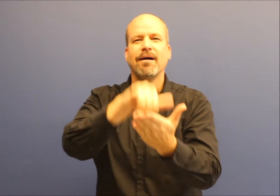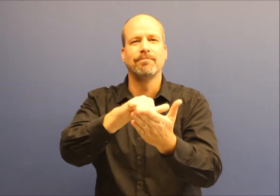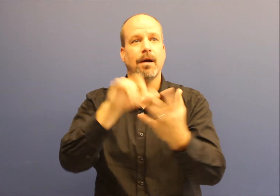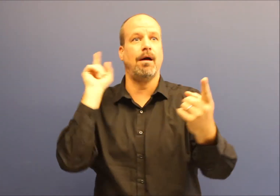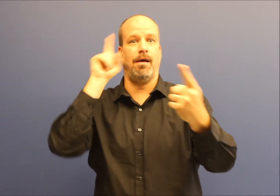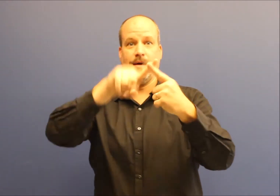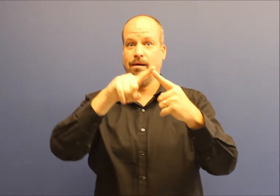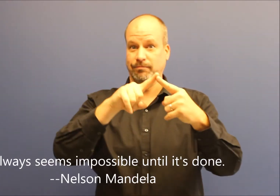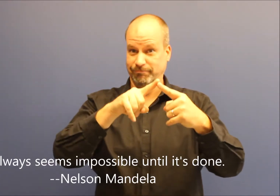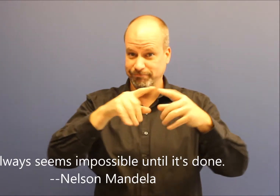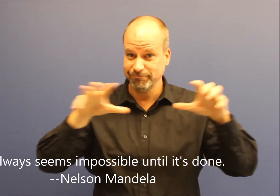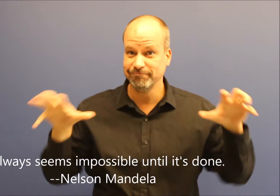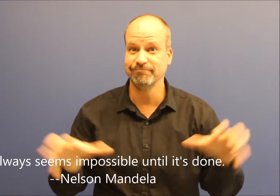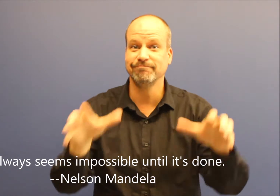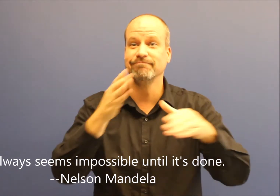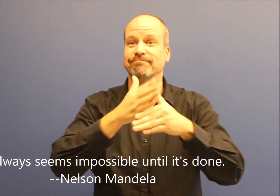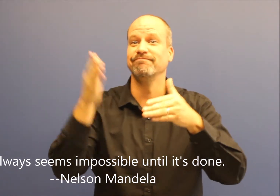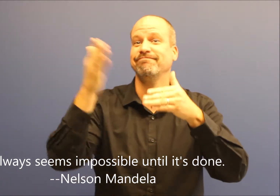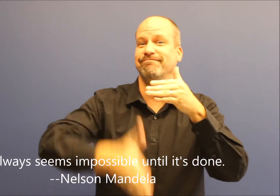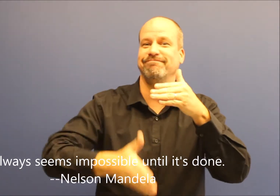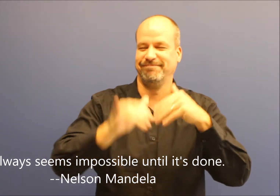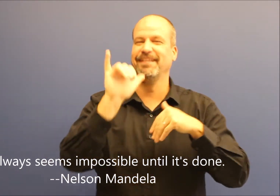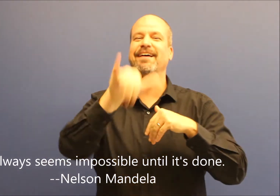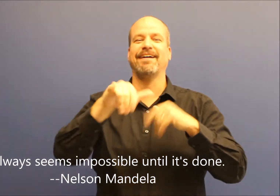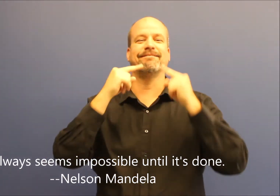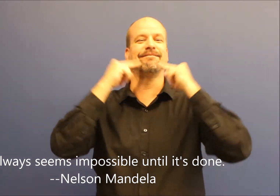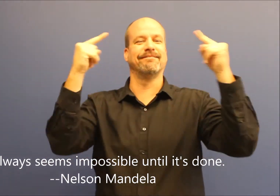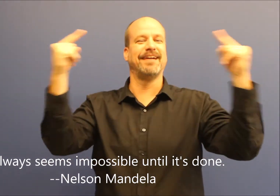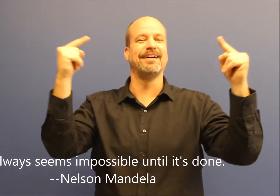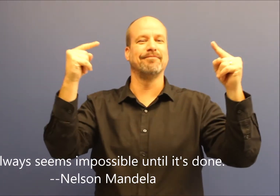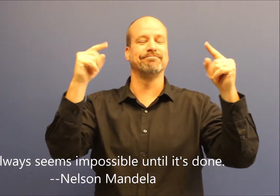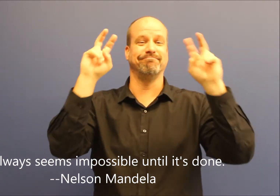It always seems impossible until it's done.